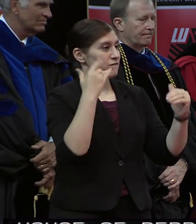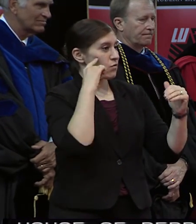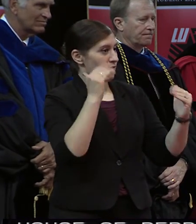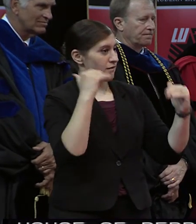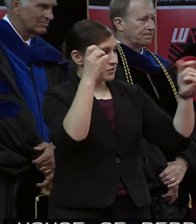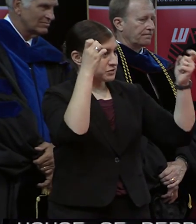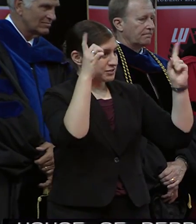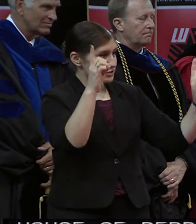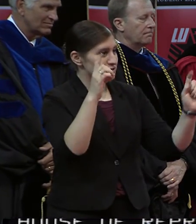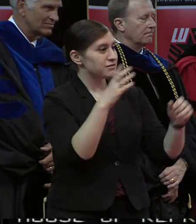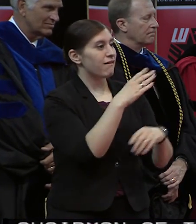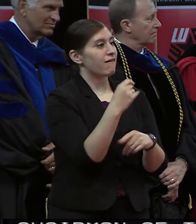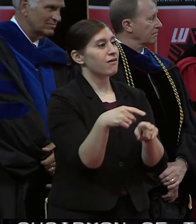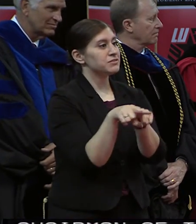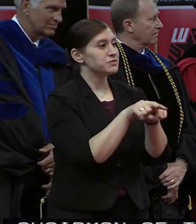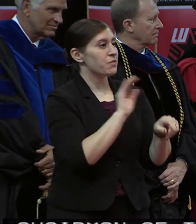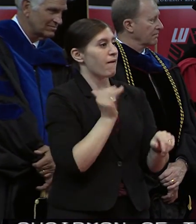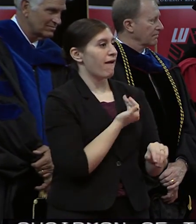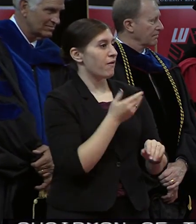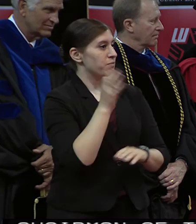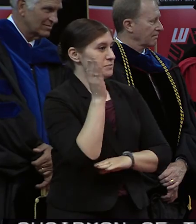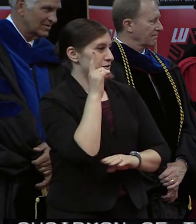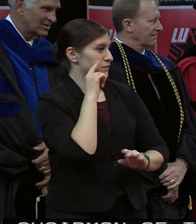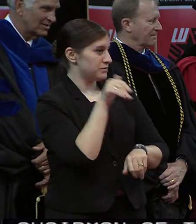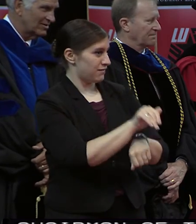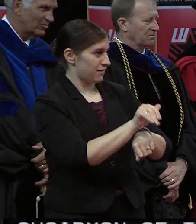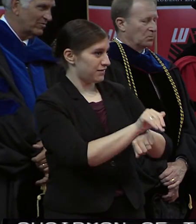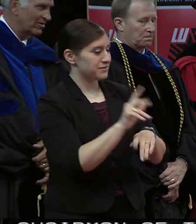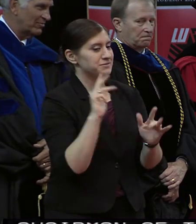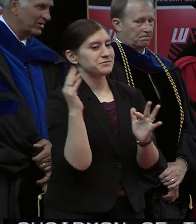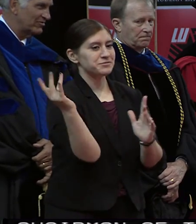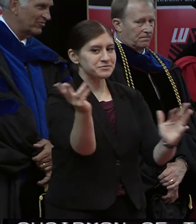Education, and also our guest speaker for this evening.